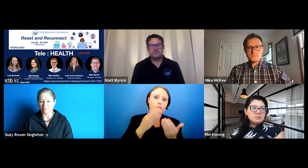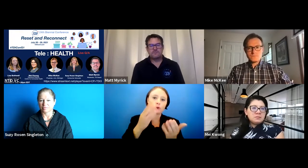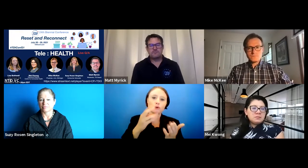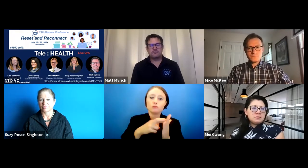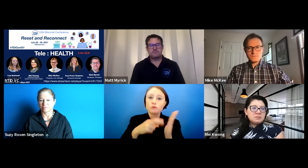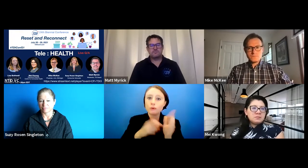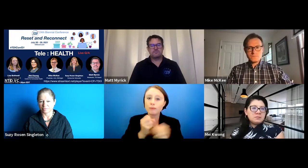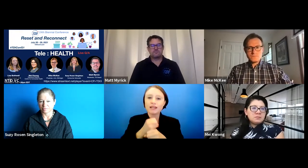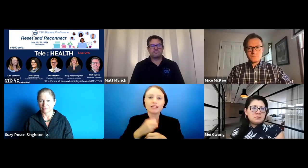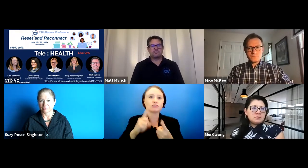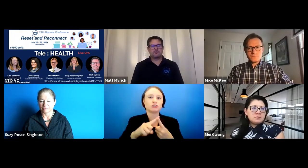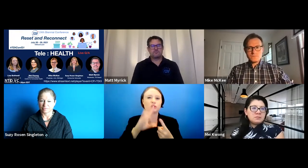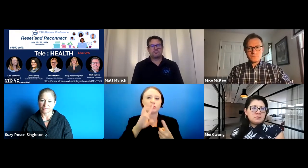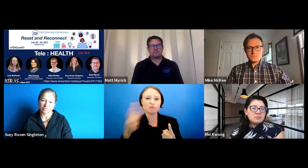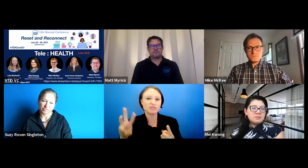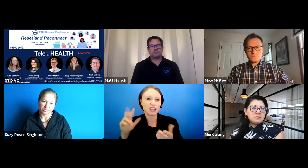documentation,